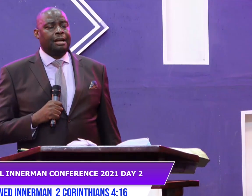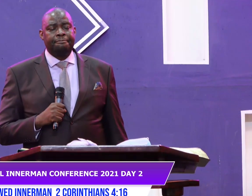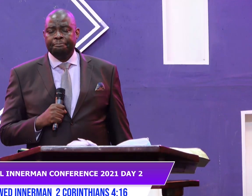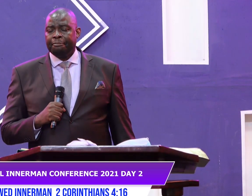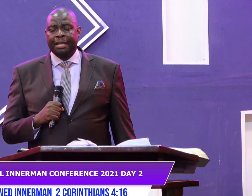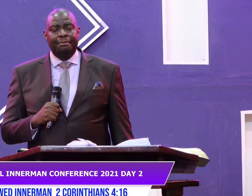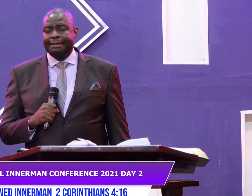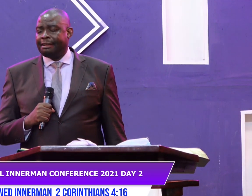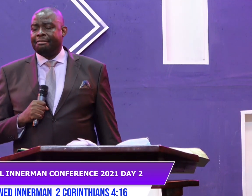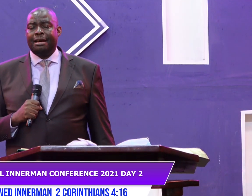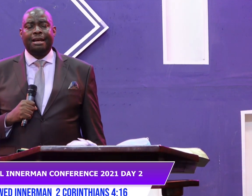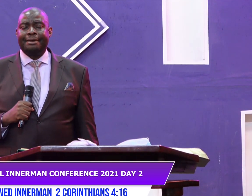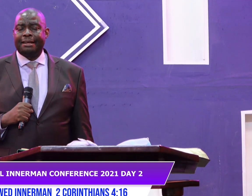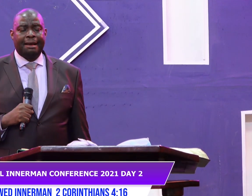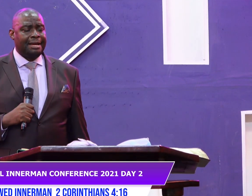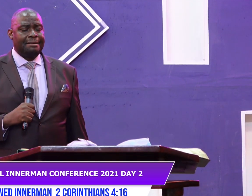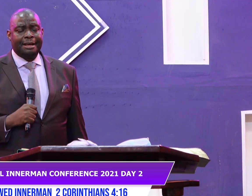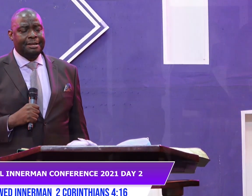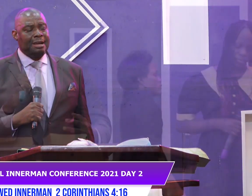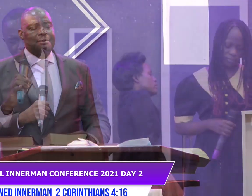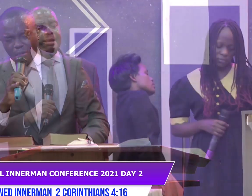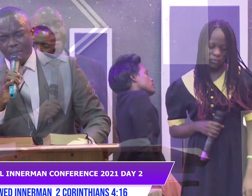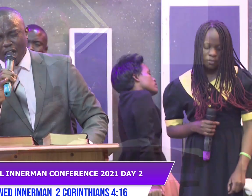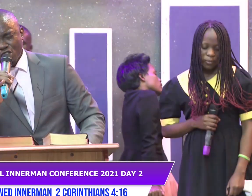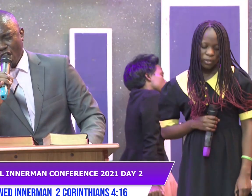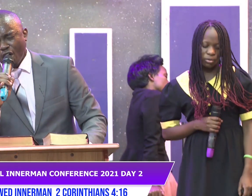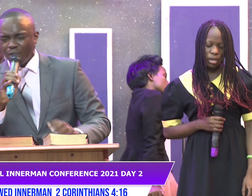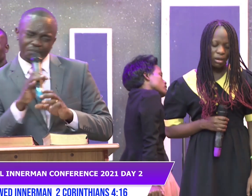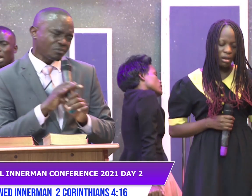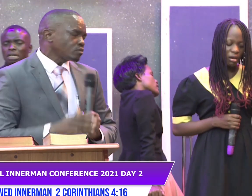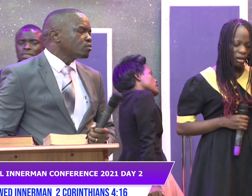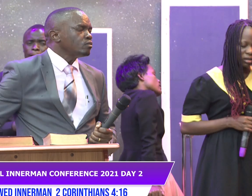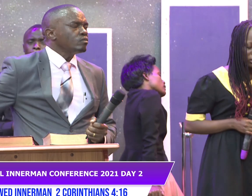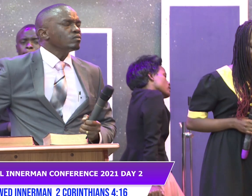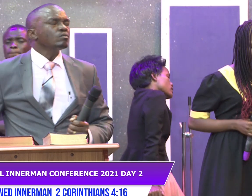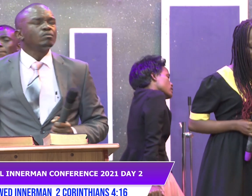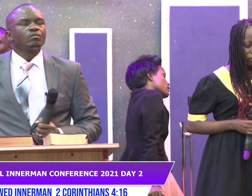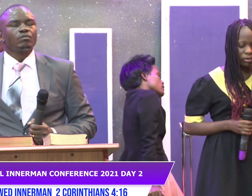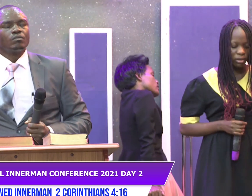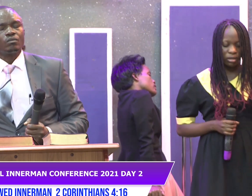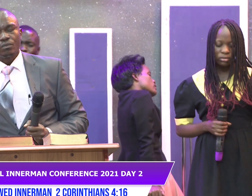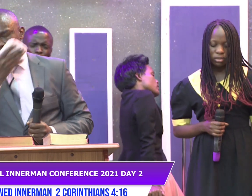obeera omuliro mu bulamu bw'omusajja oyo obeera omuliro mu bulamu bw'omukazi oyo